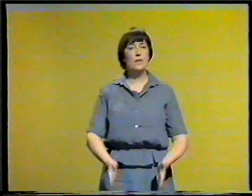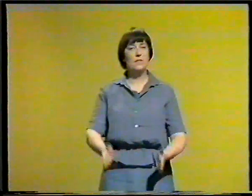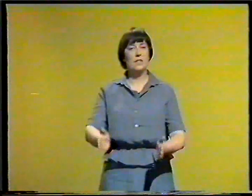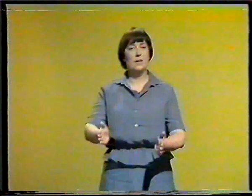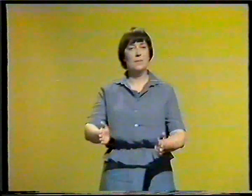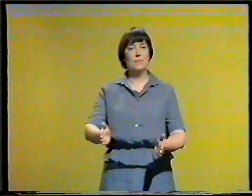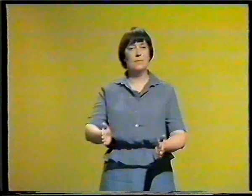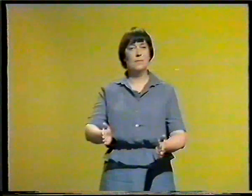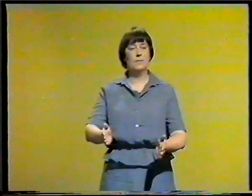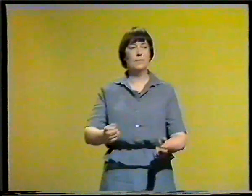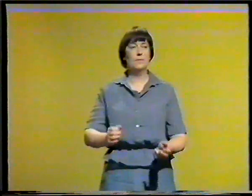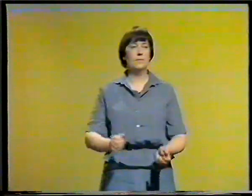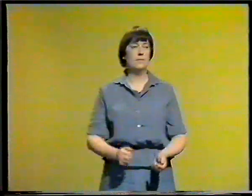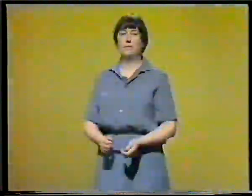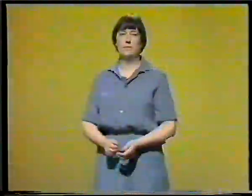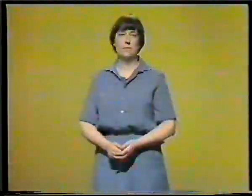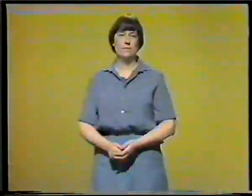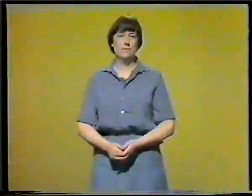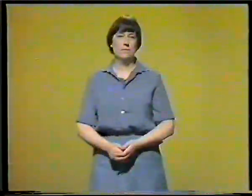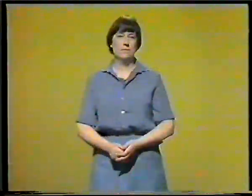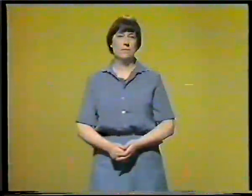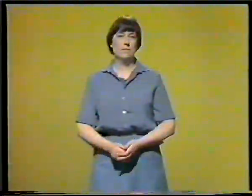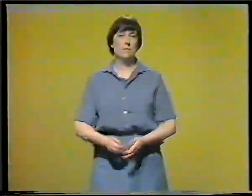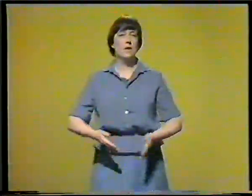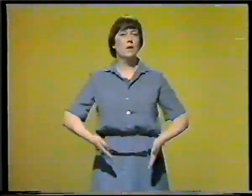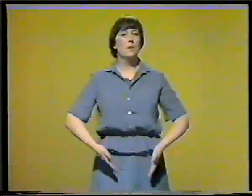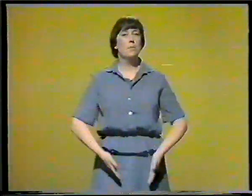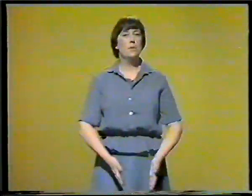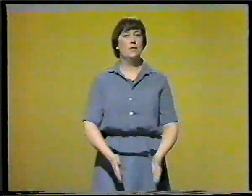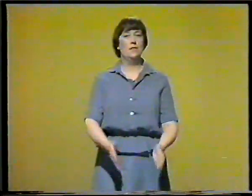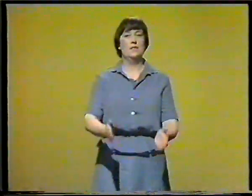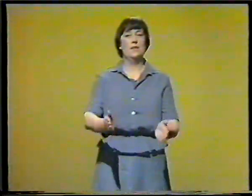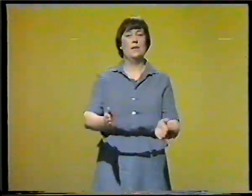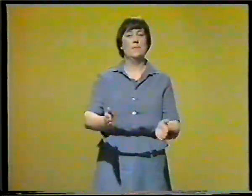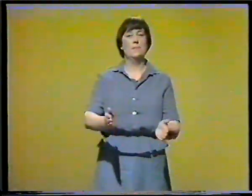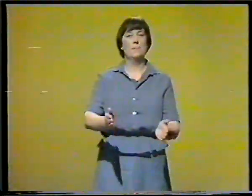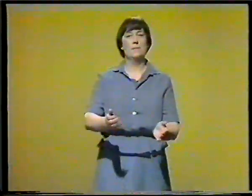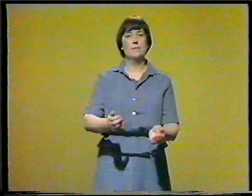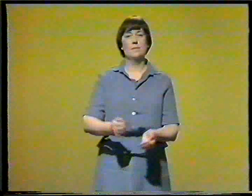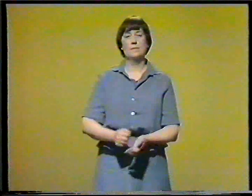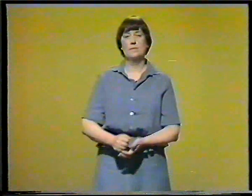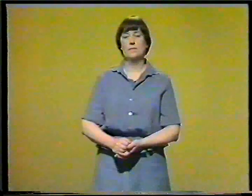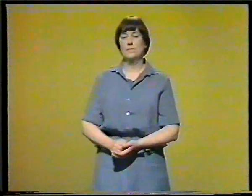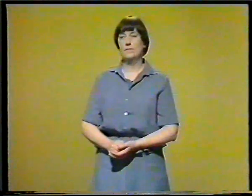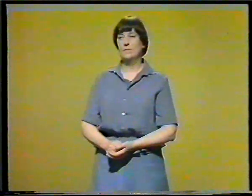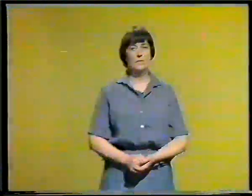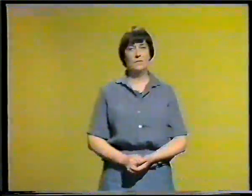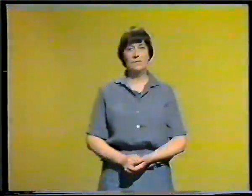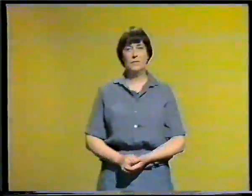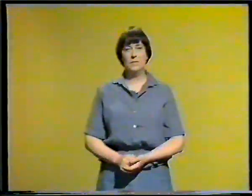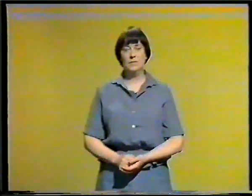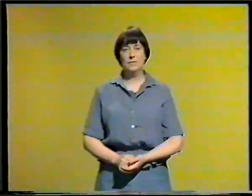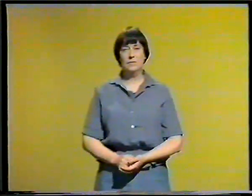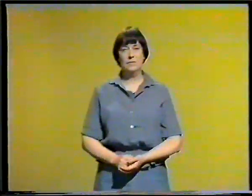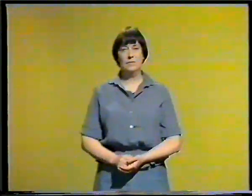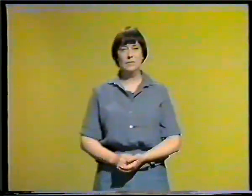Birthday. Birthday.